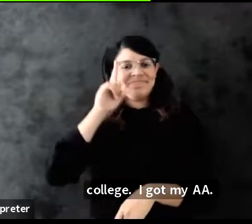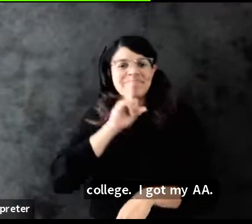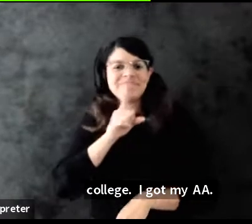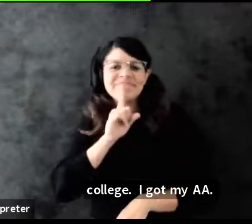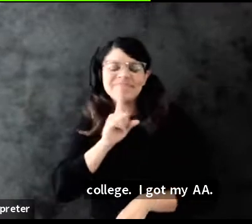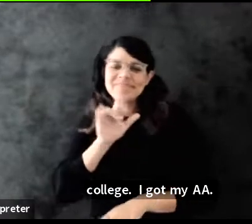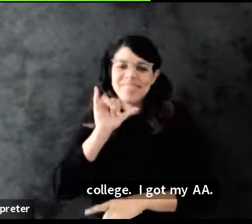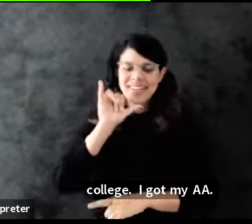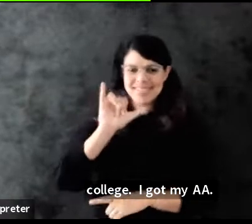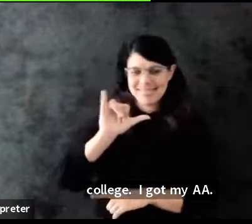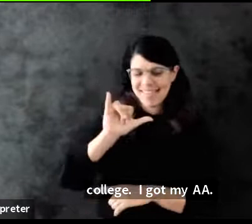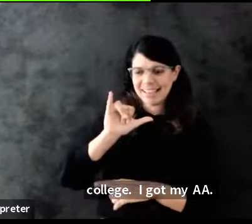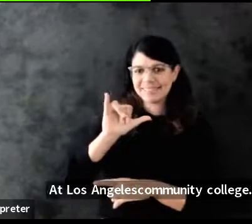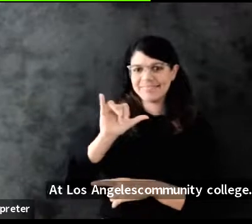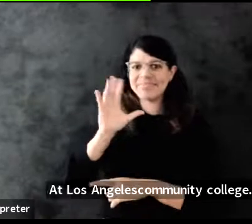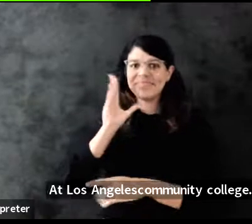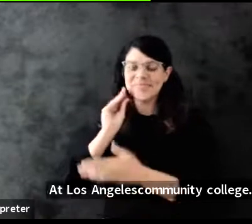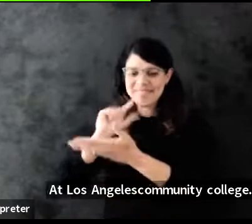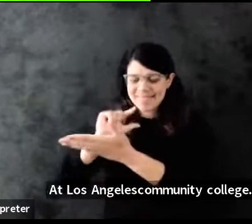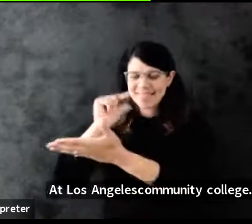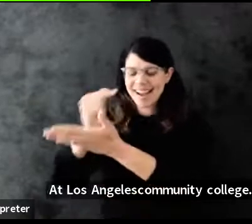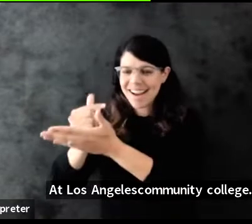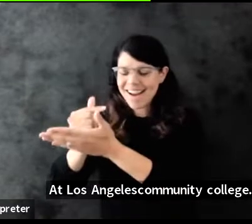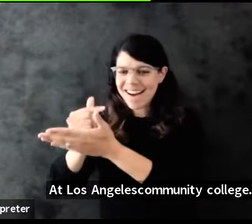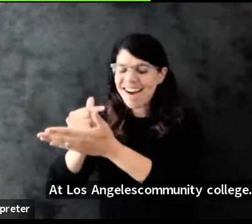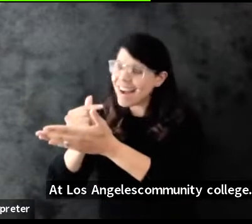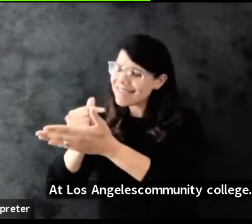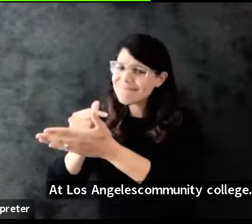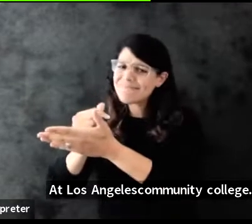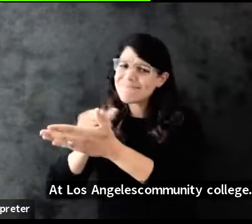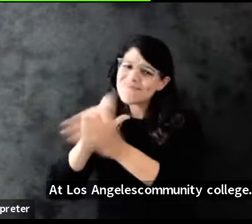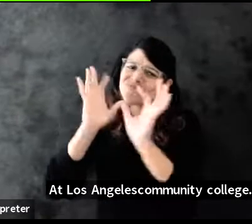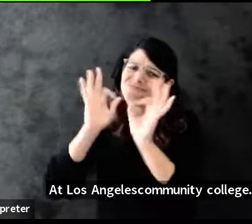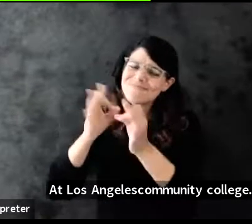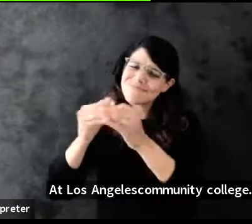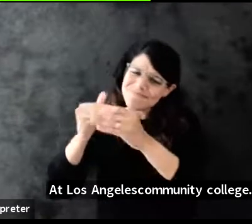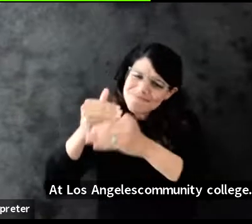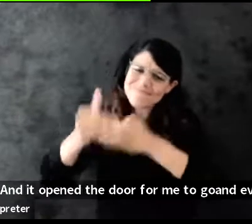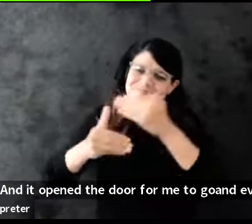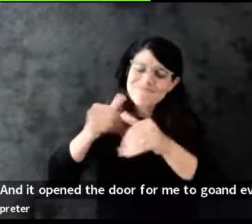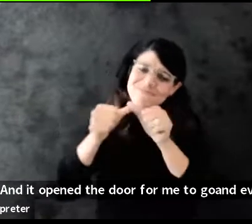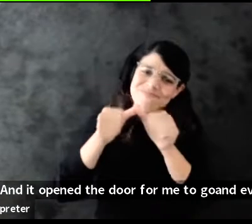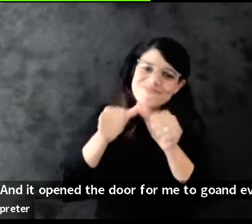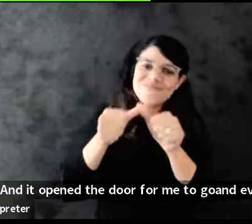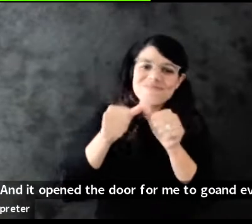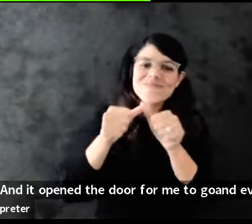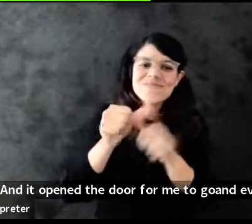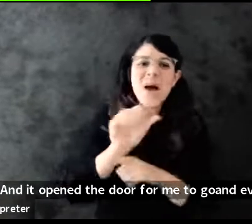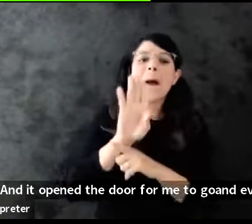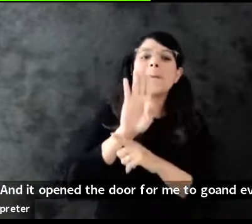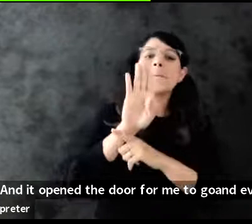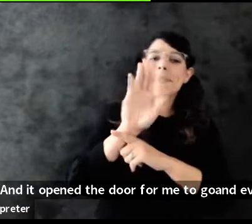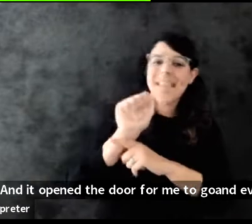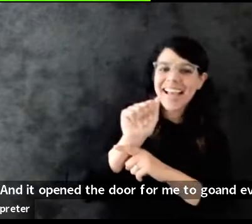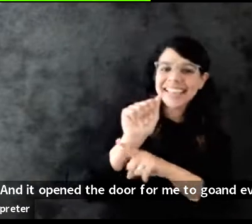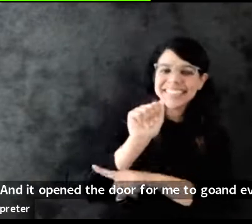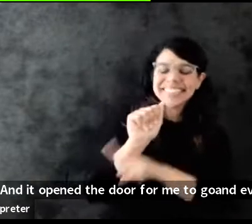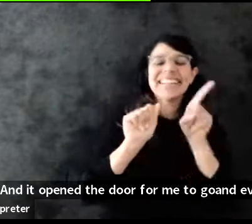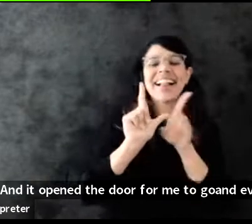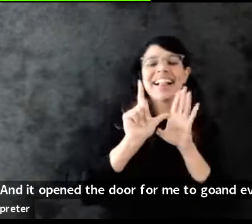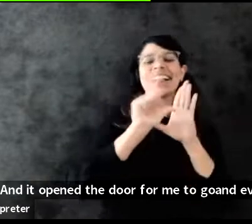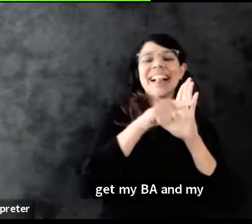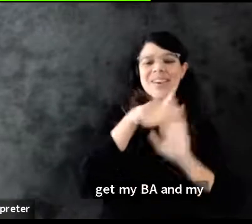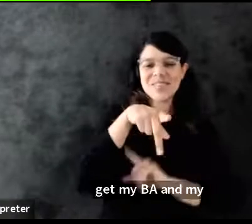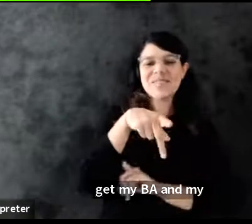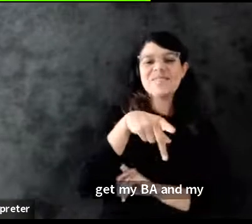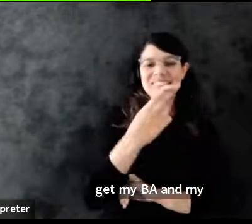and eventually get my BA and my PhD. I never thought, however, as I was growing